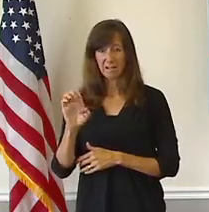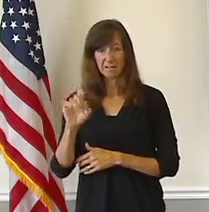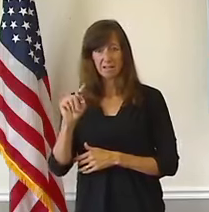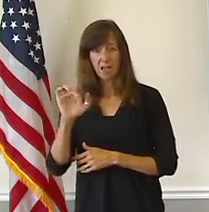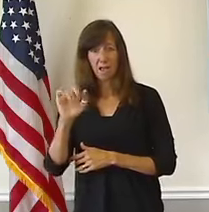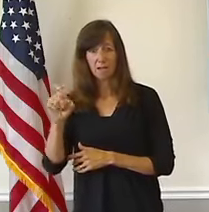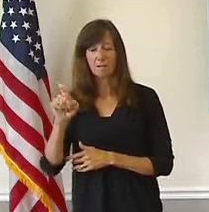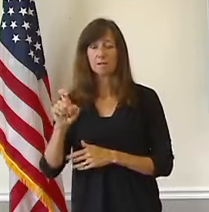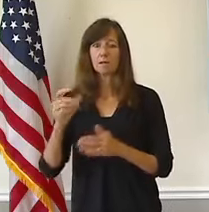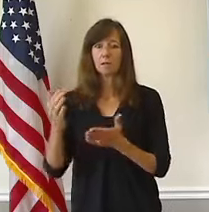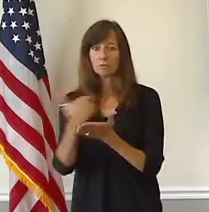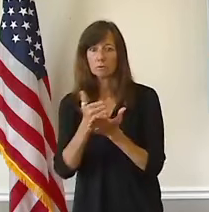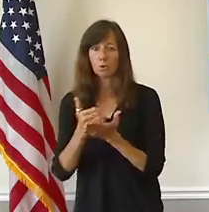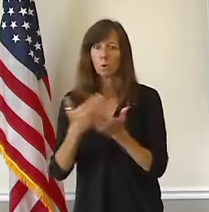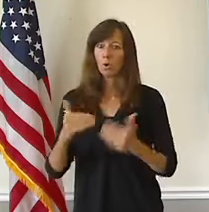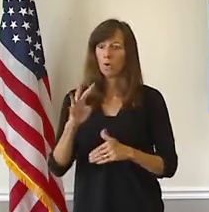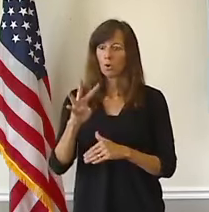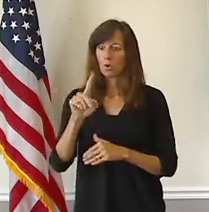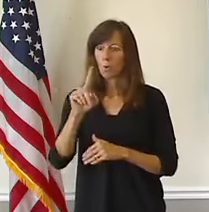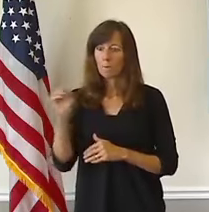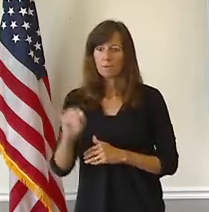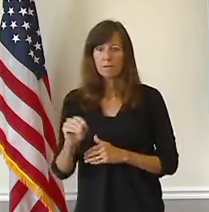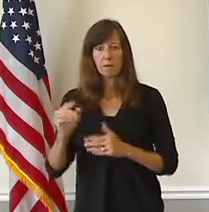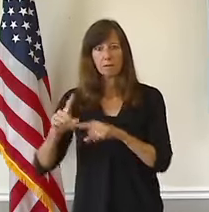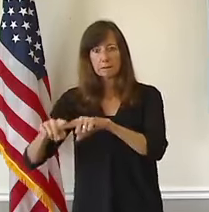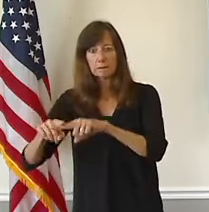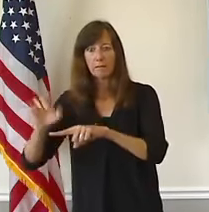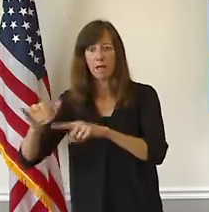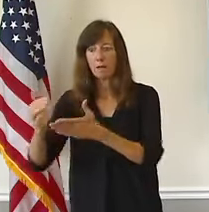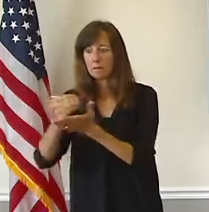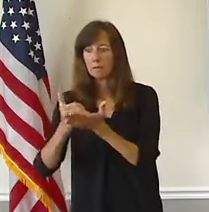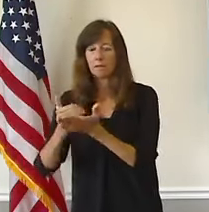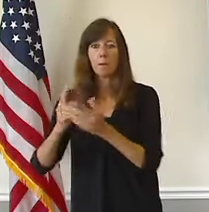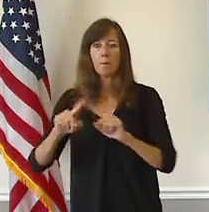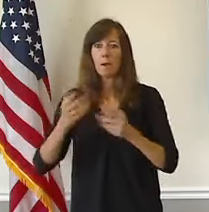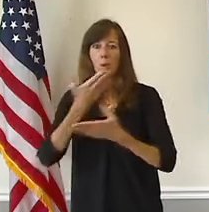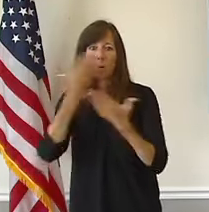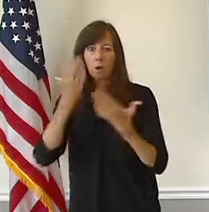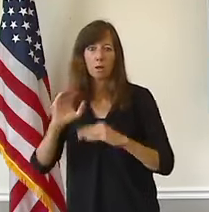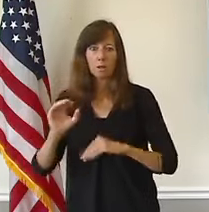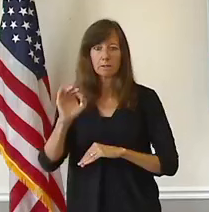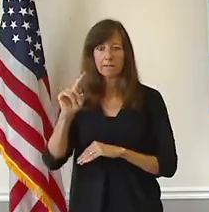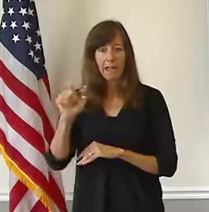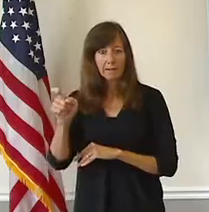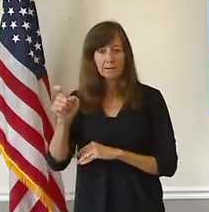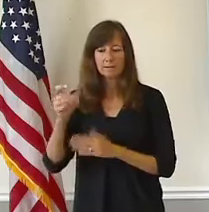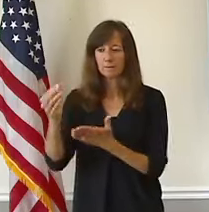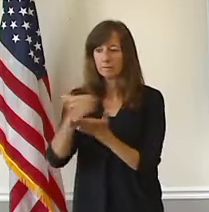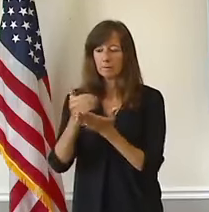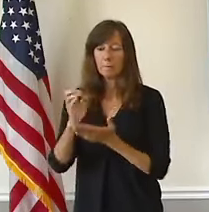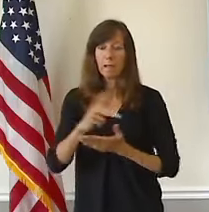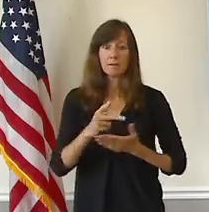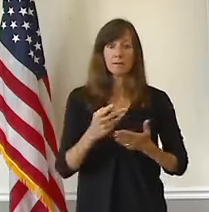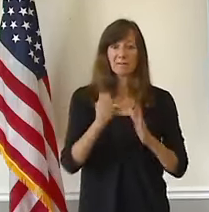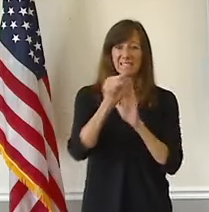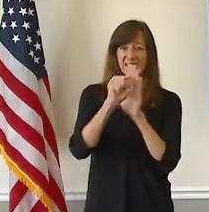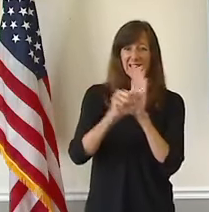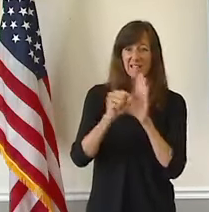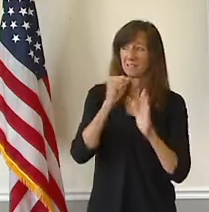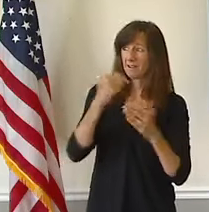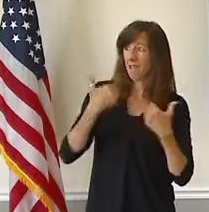sales tax, loss of state dollars because the state doesn't have the resources to share to provide the support that we're